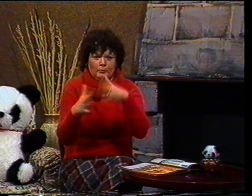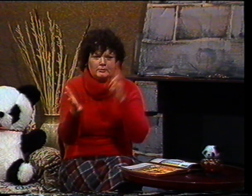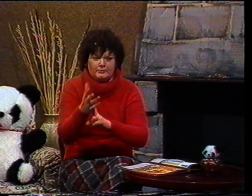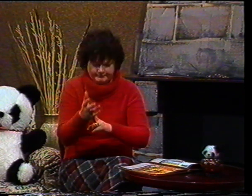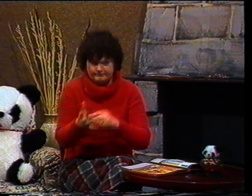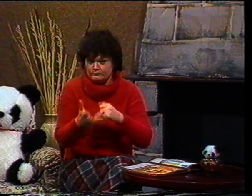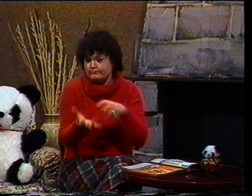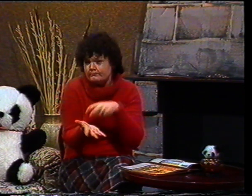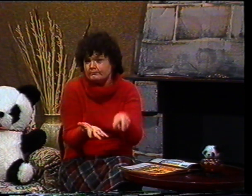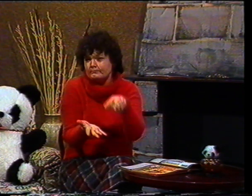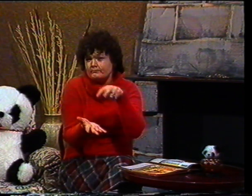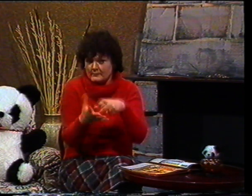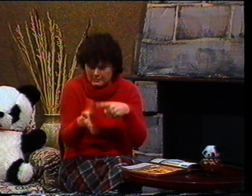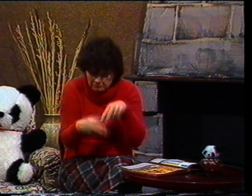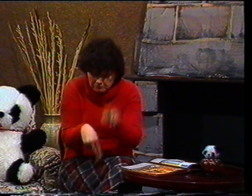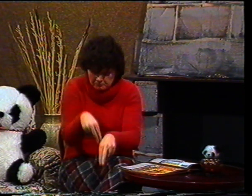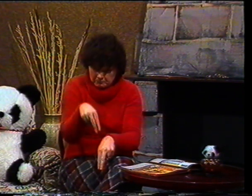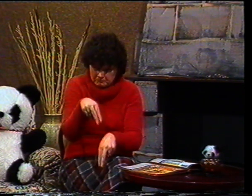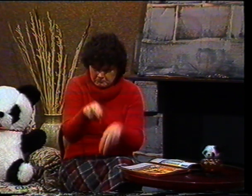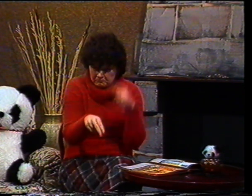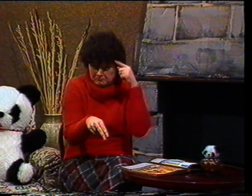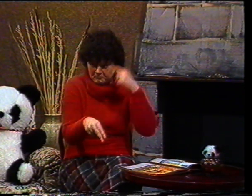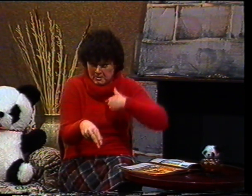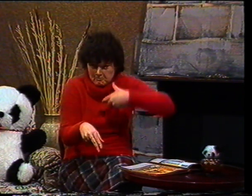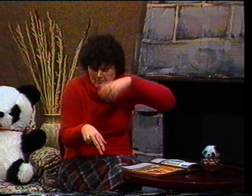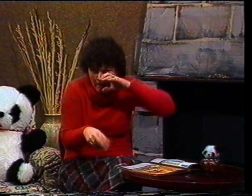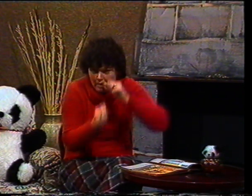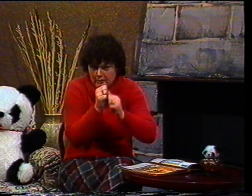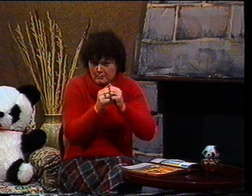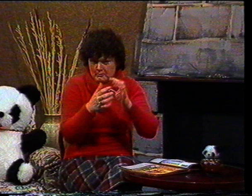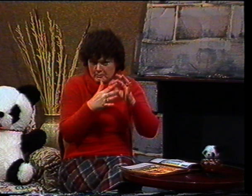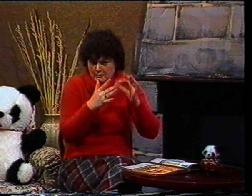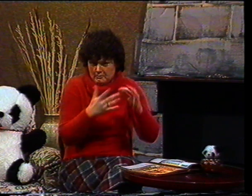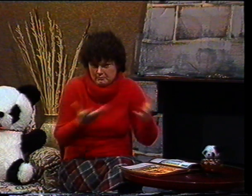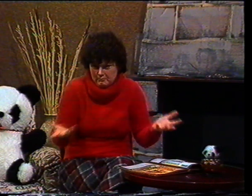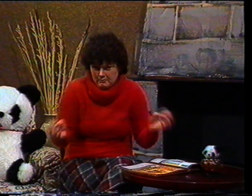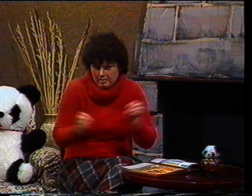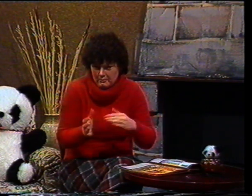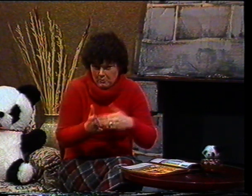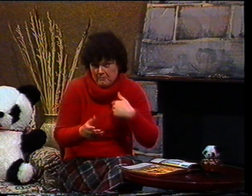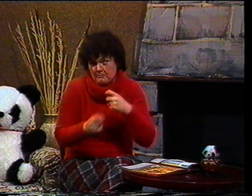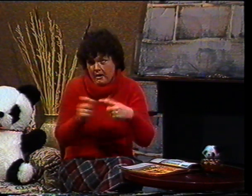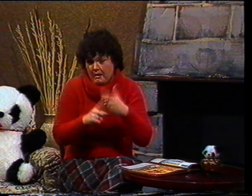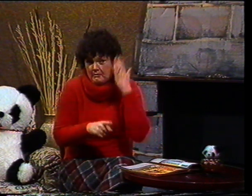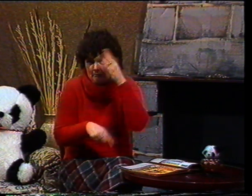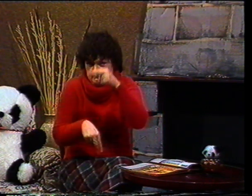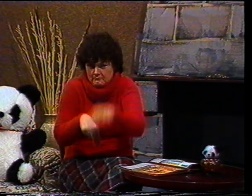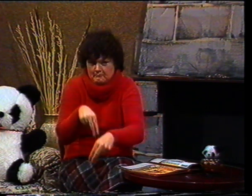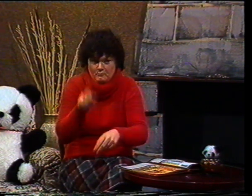to town." So they walked, and the cat slunk along behind, thinking of the milk and all the things that it would miss now that it had to